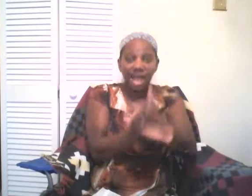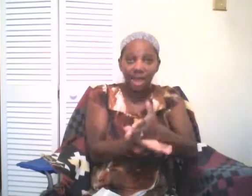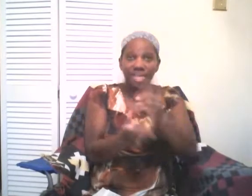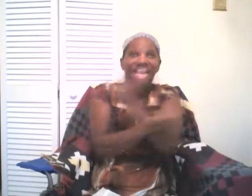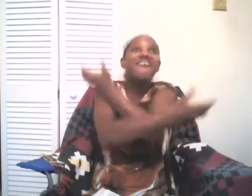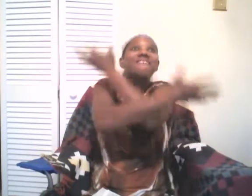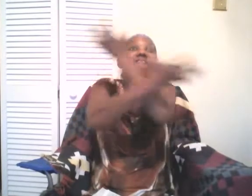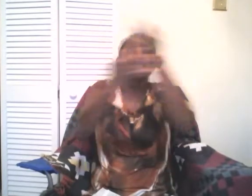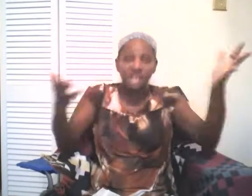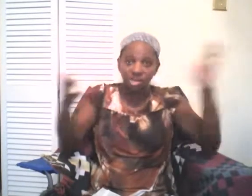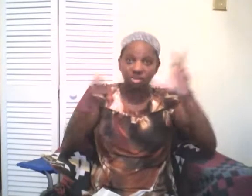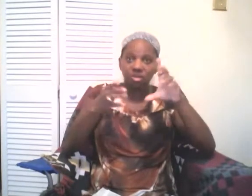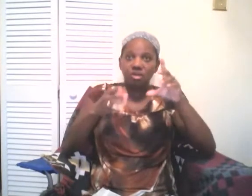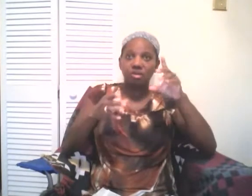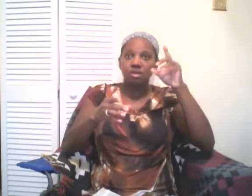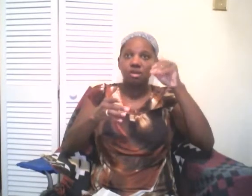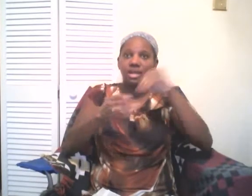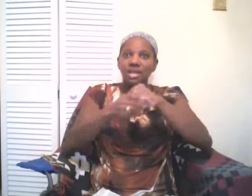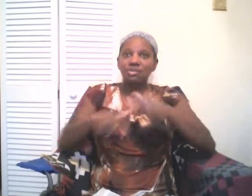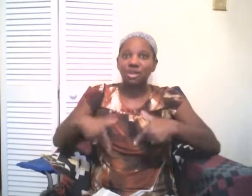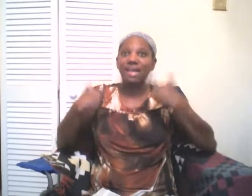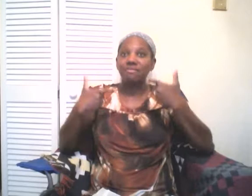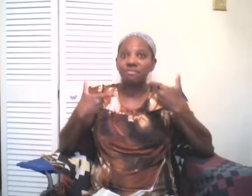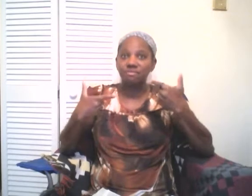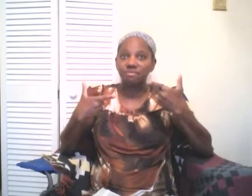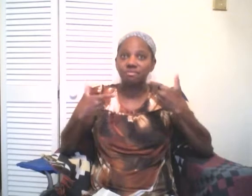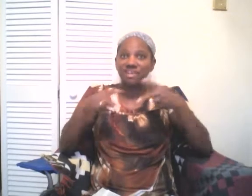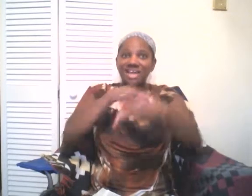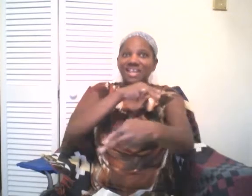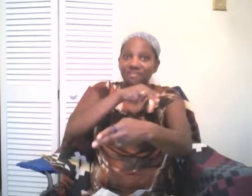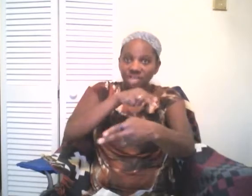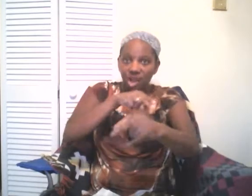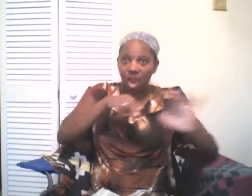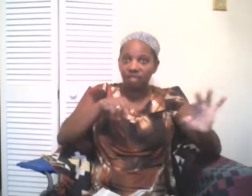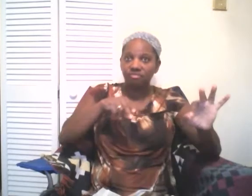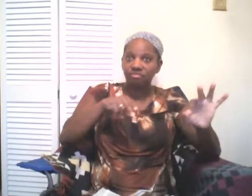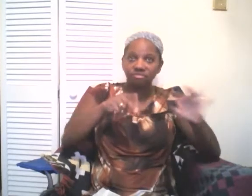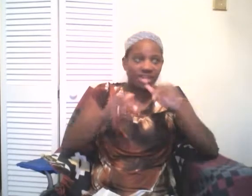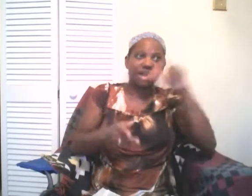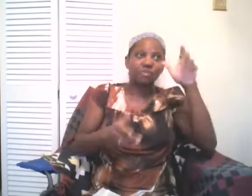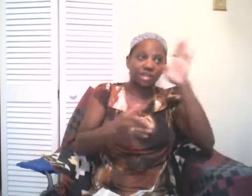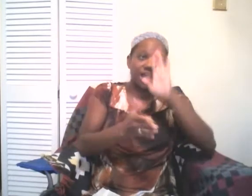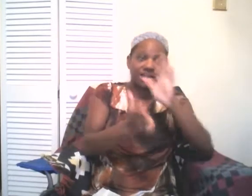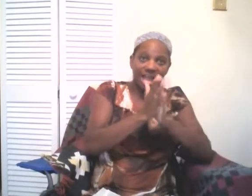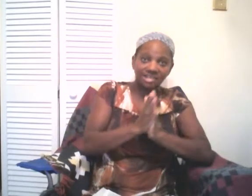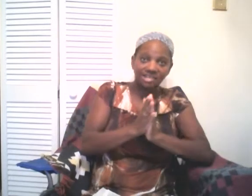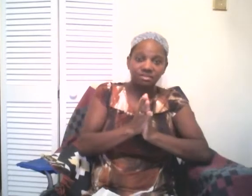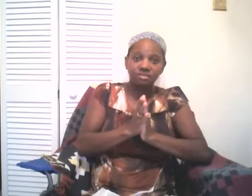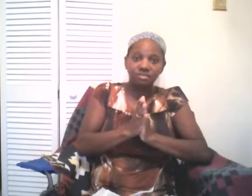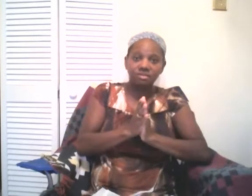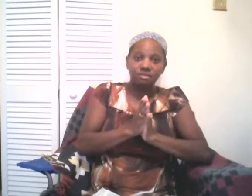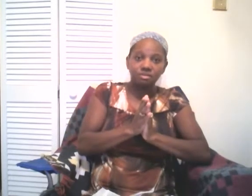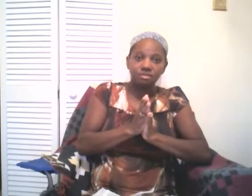stop everything in your life, cutting everything off. That's not what God is asking.